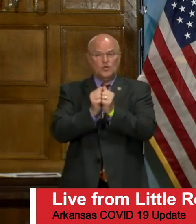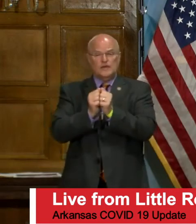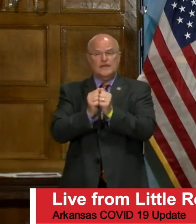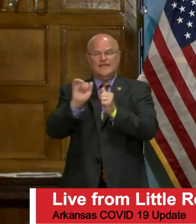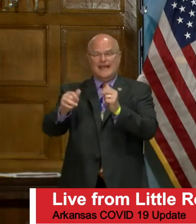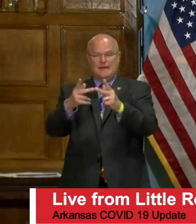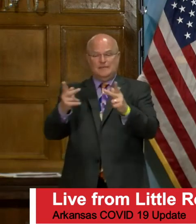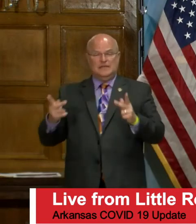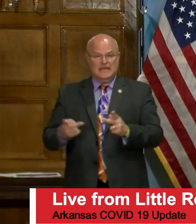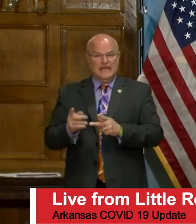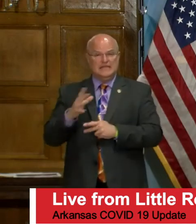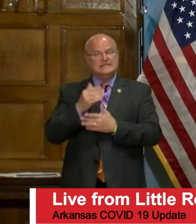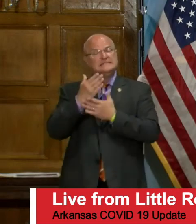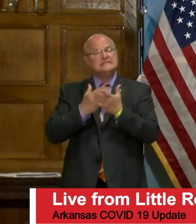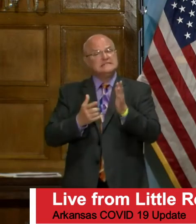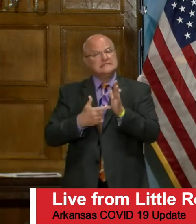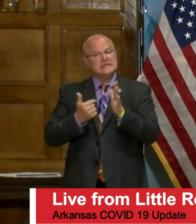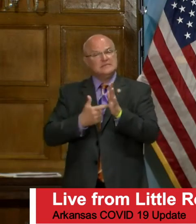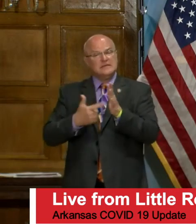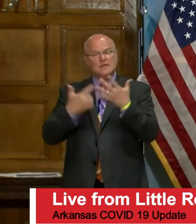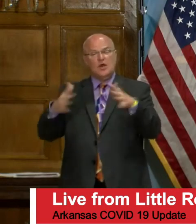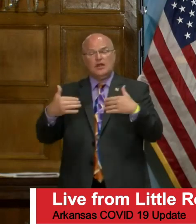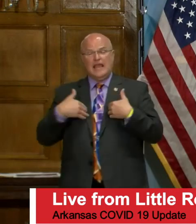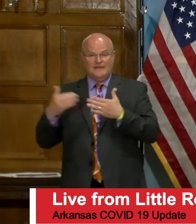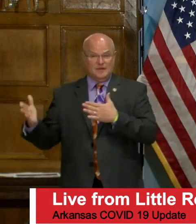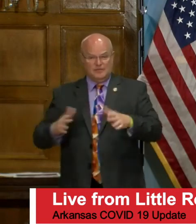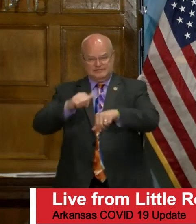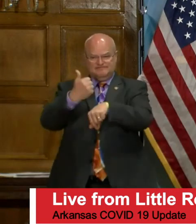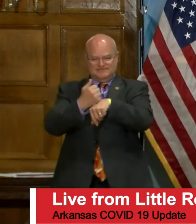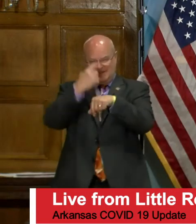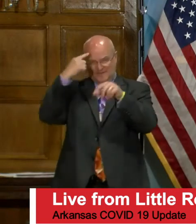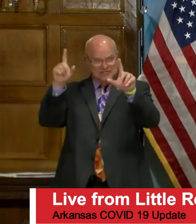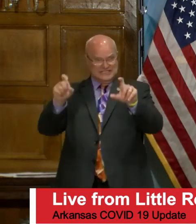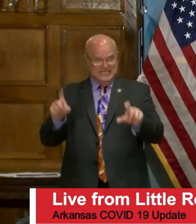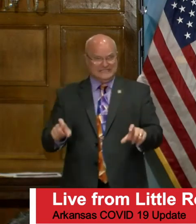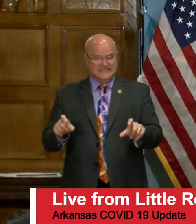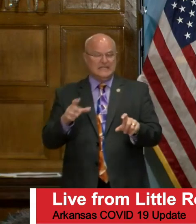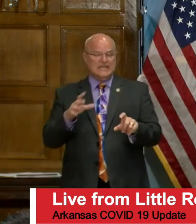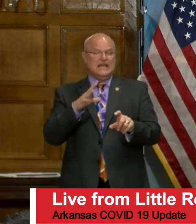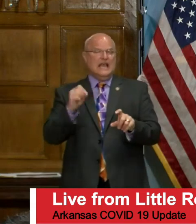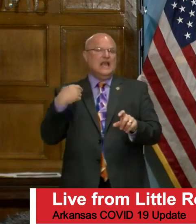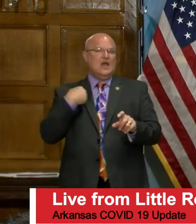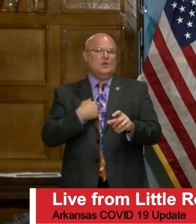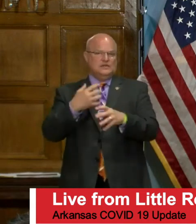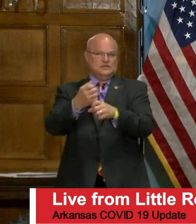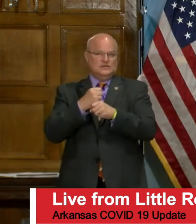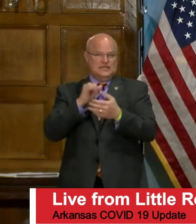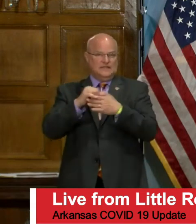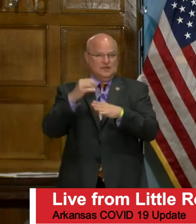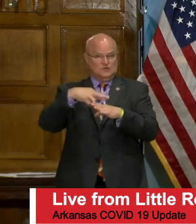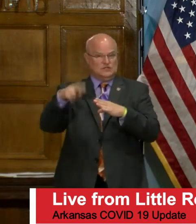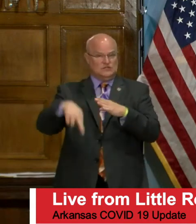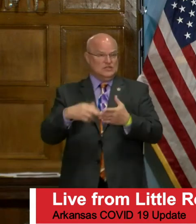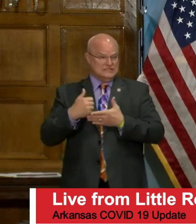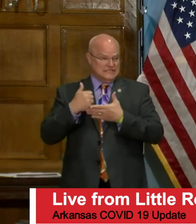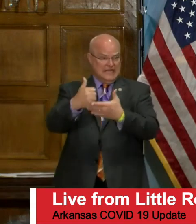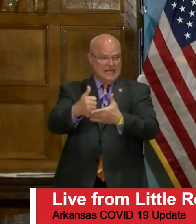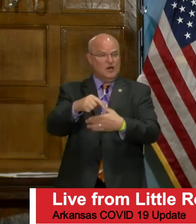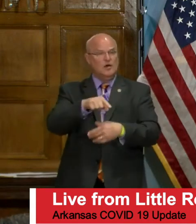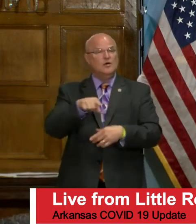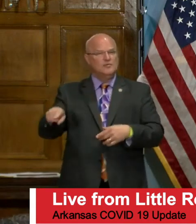work site, and in some cases they already have a plan for testing, and we just receive those results and help